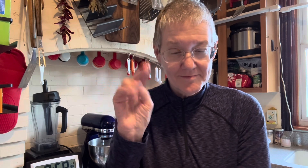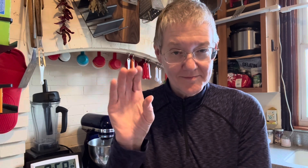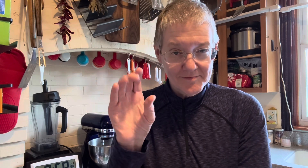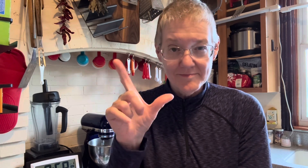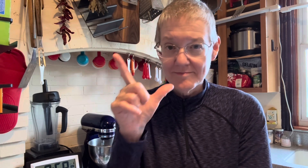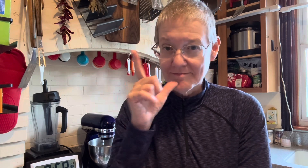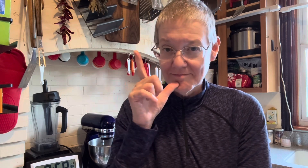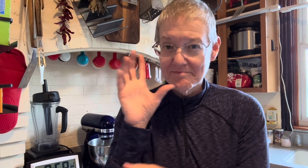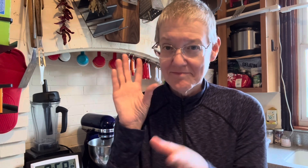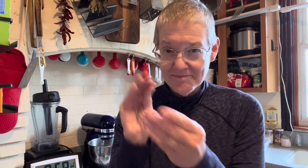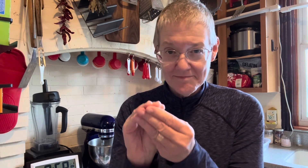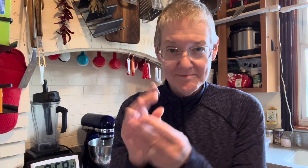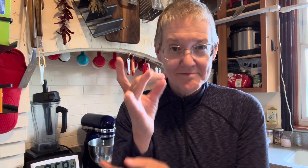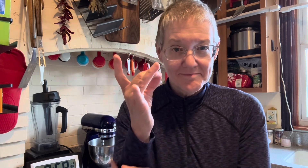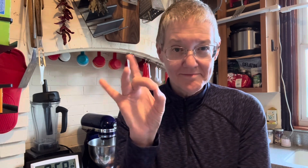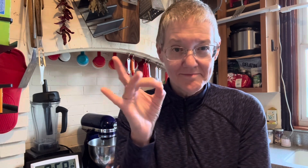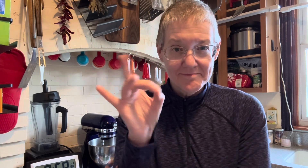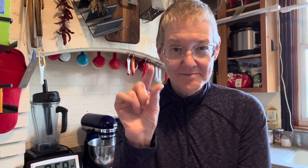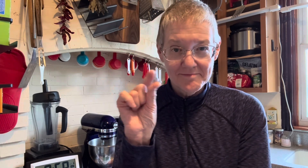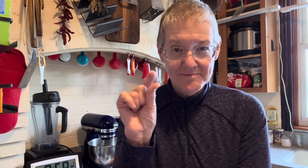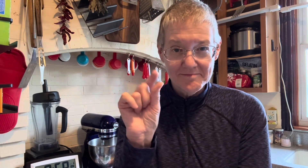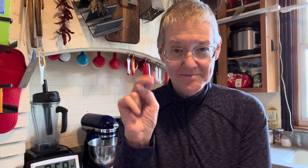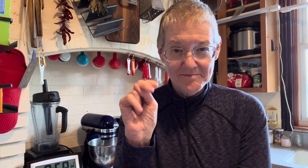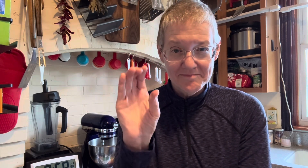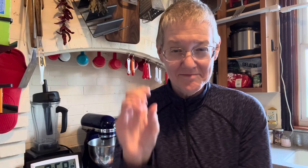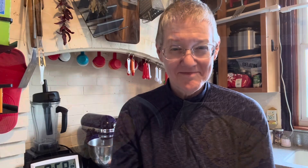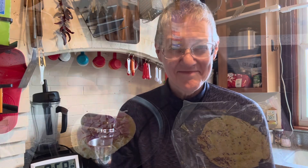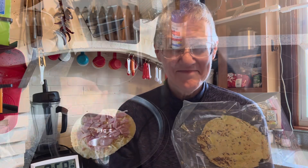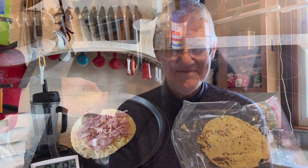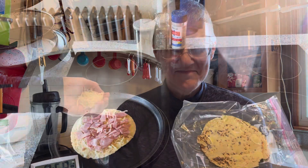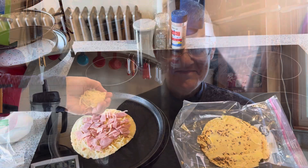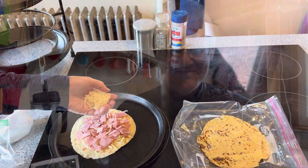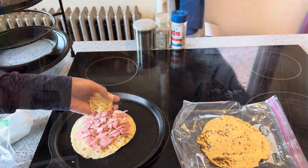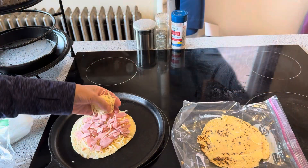grams of net carbs. So lunch altogether is 18 grams of net carbs.